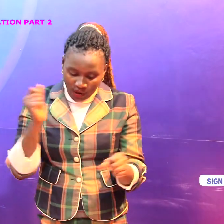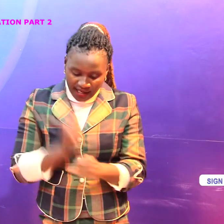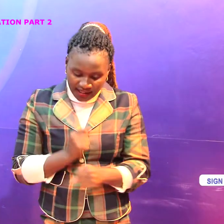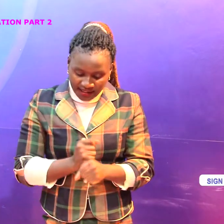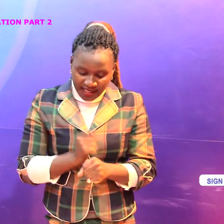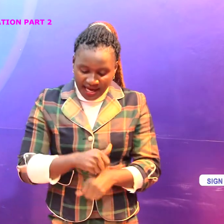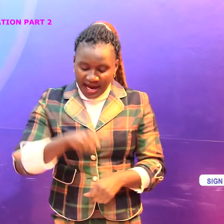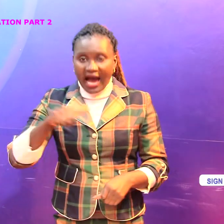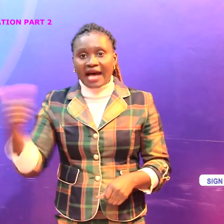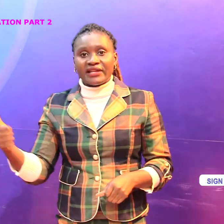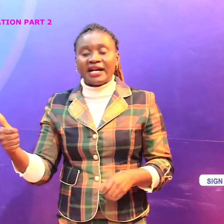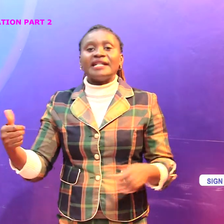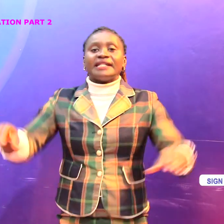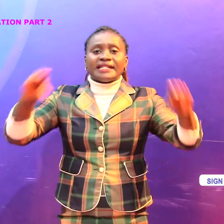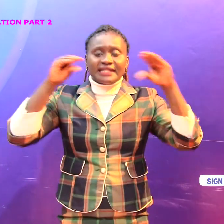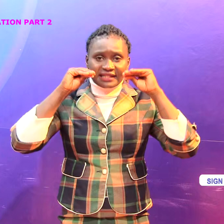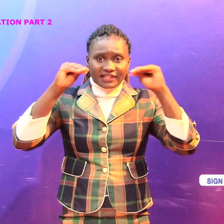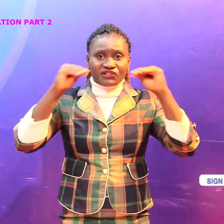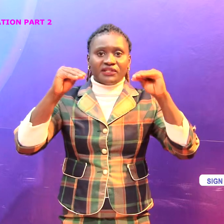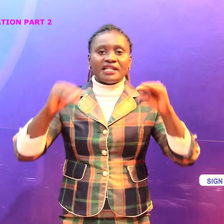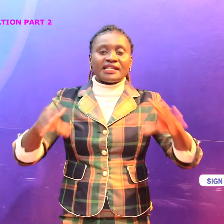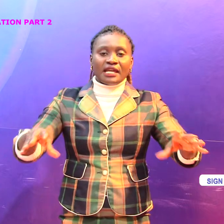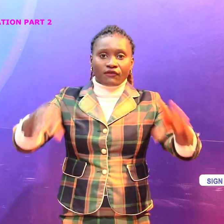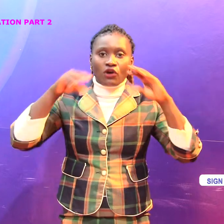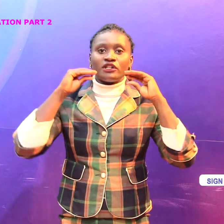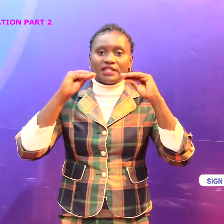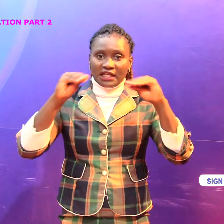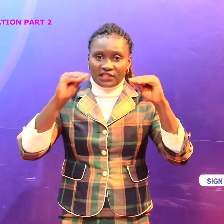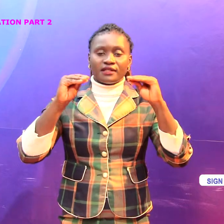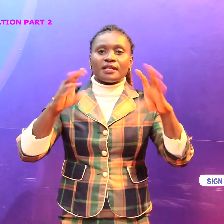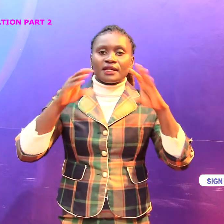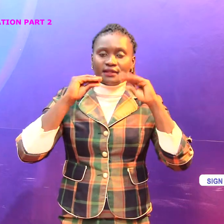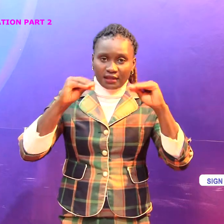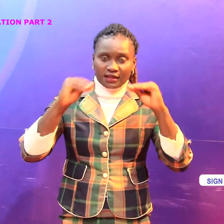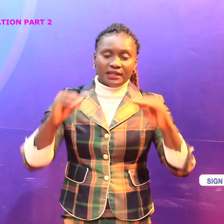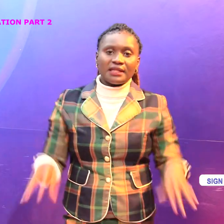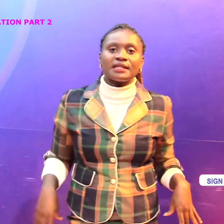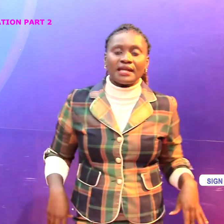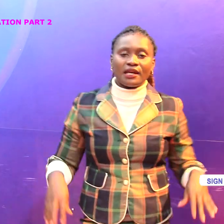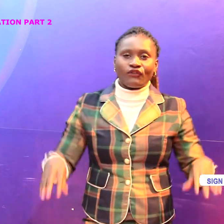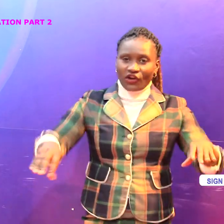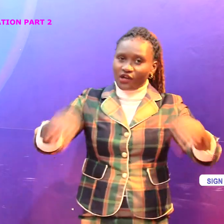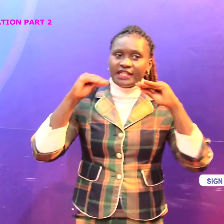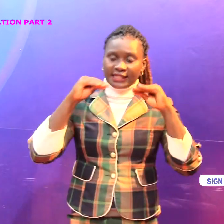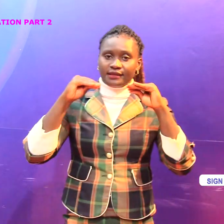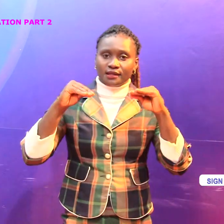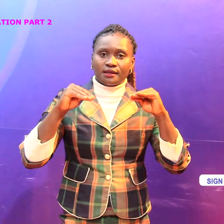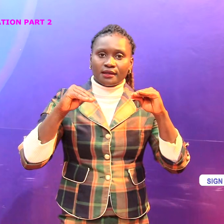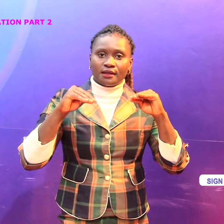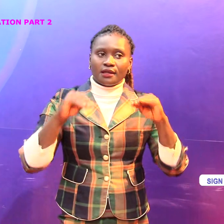work, other, teach. There's a sign for teach. Teach. There's a sign for teach.